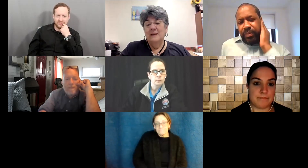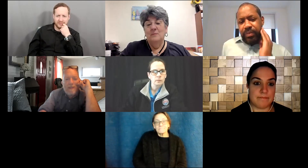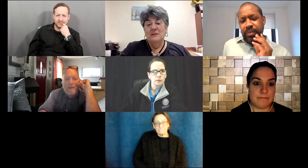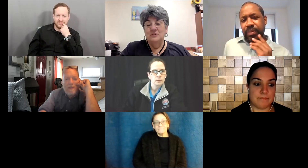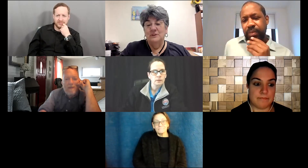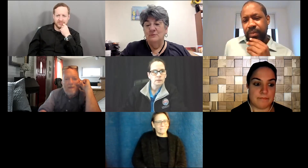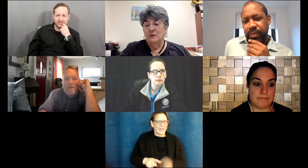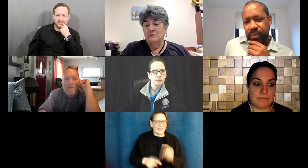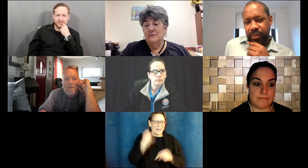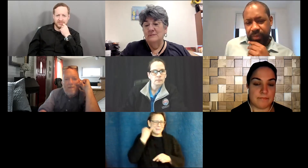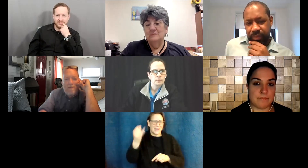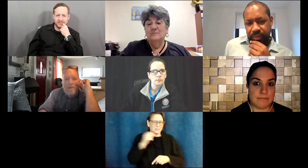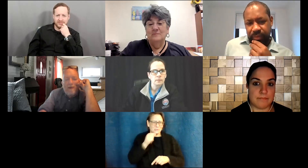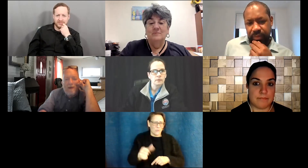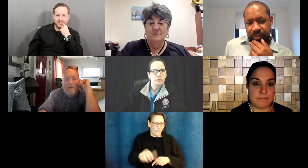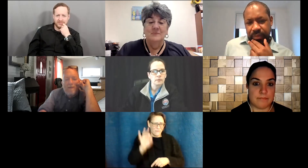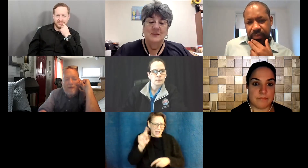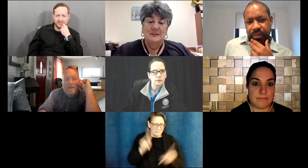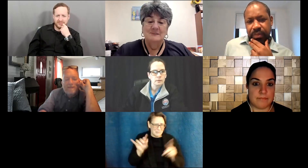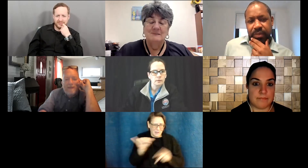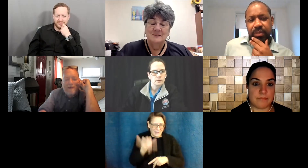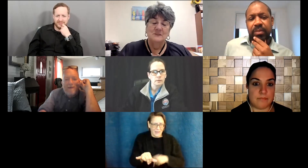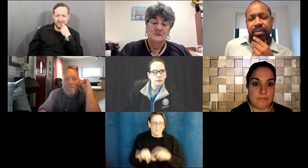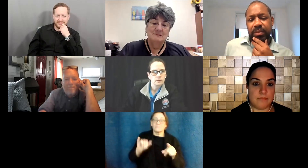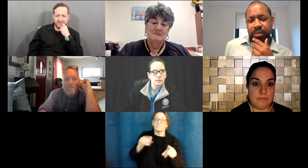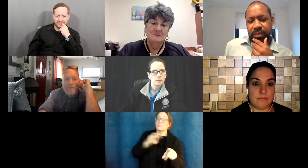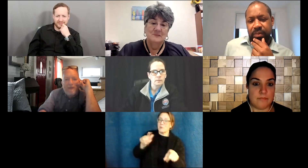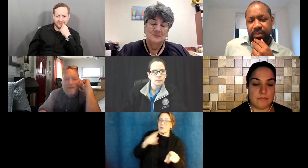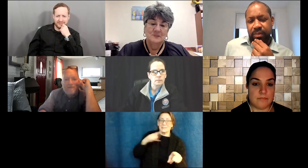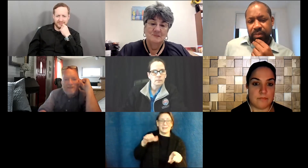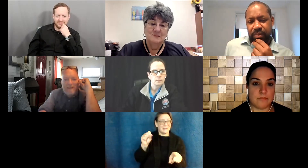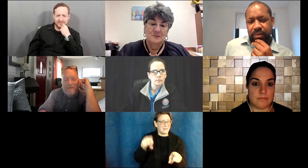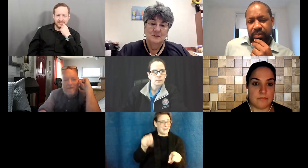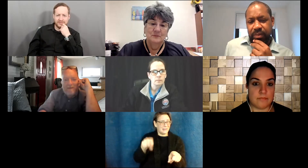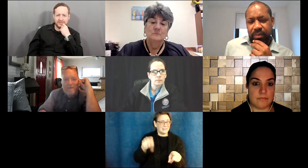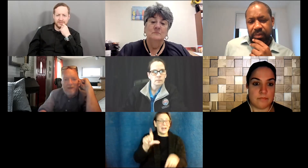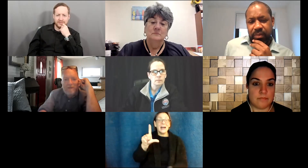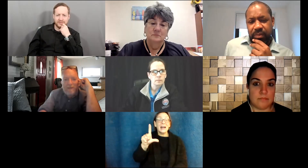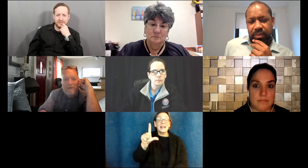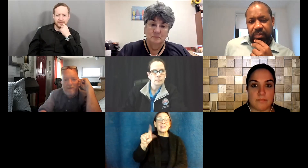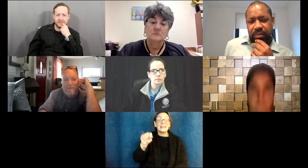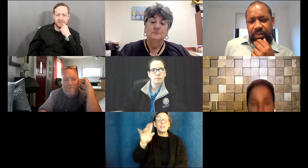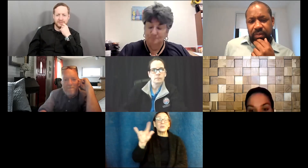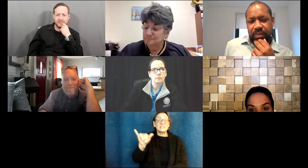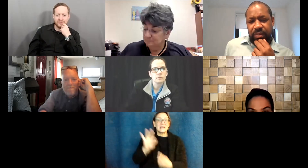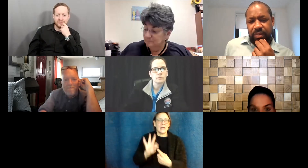I can't imagine that you don't. Yes, literacy especially.